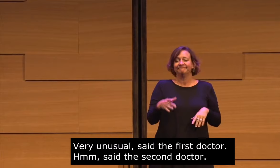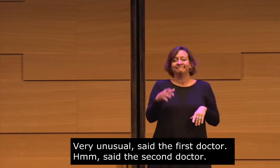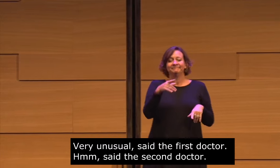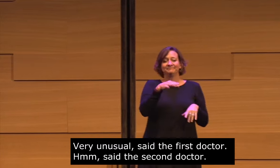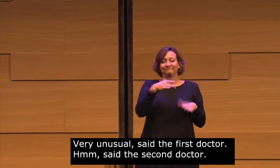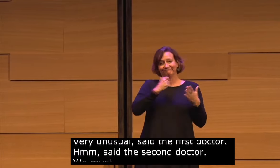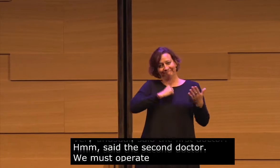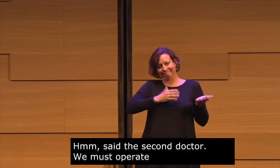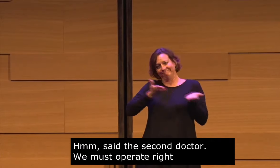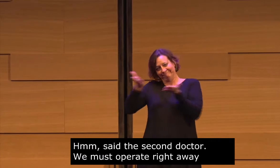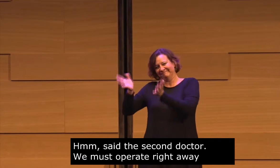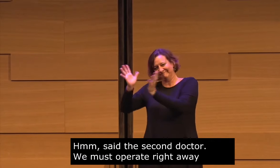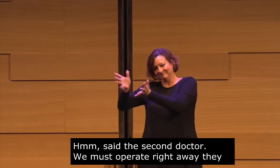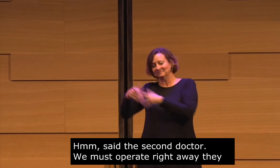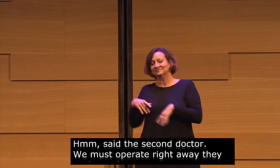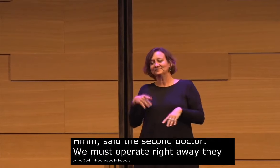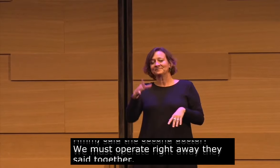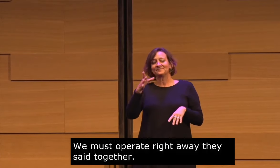operate right away, they said together.